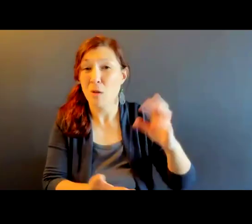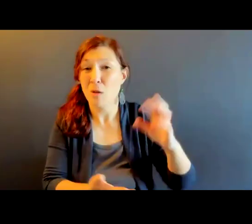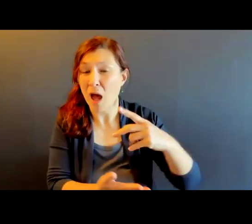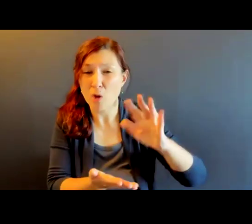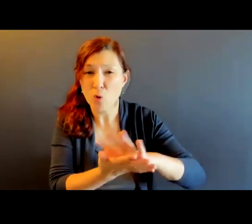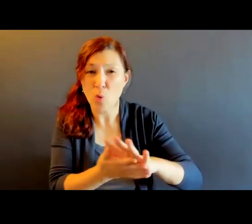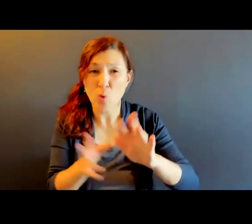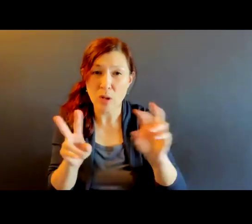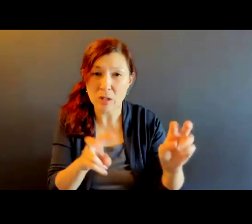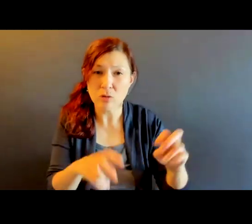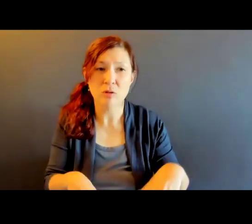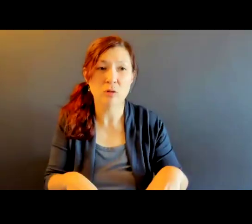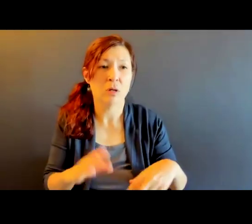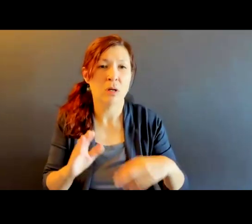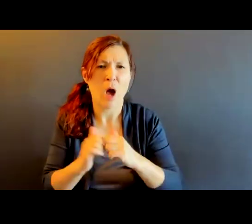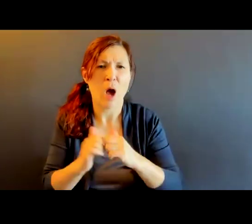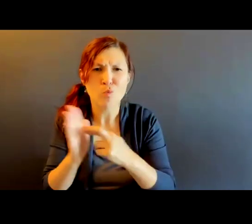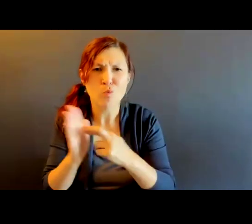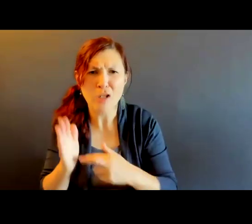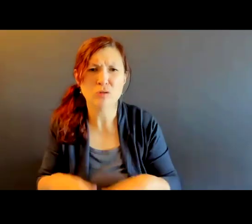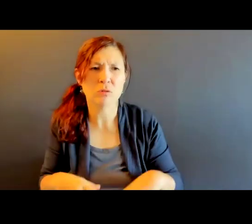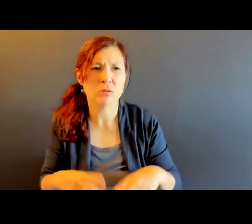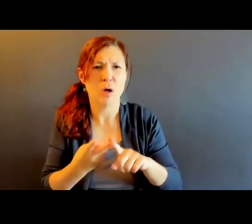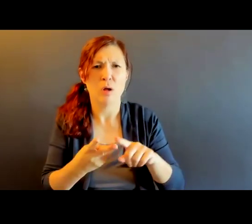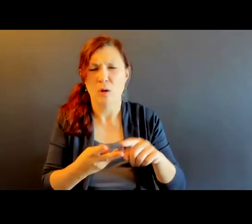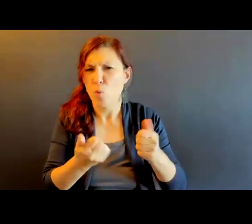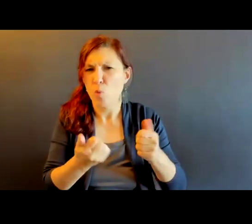registration information, student assignment, transportation,